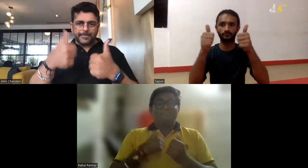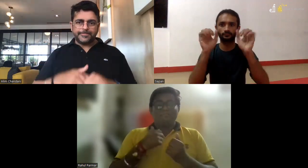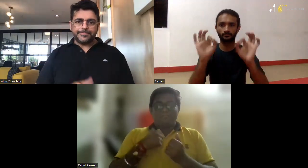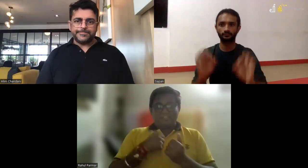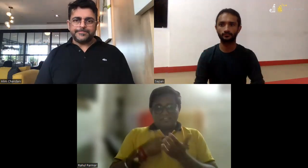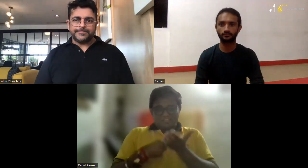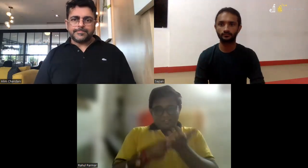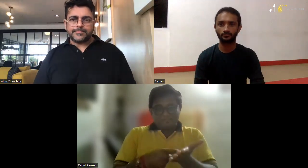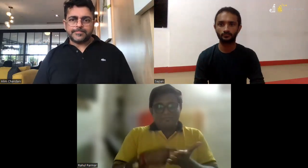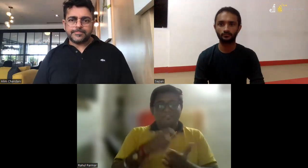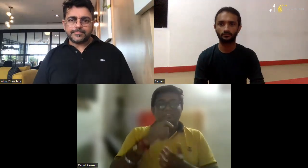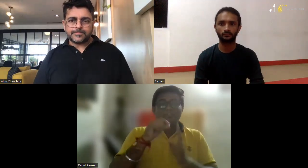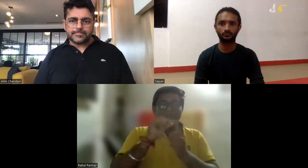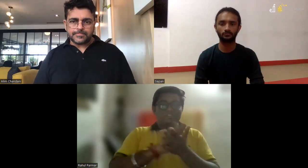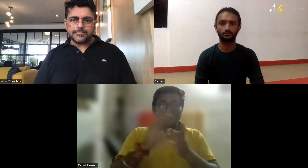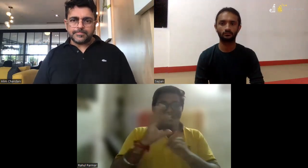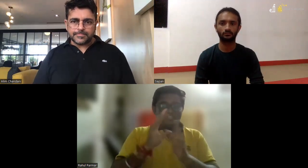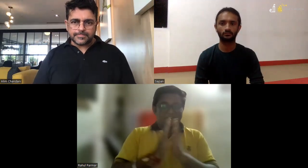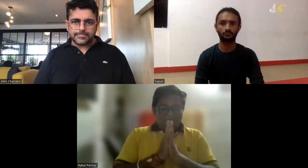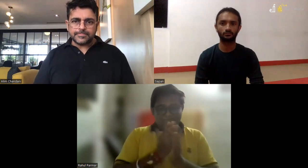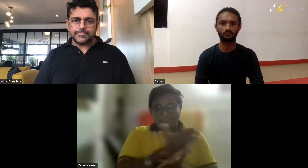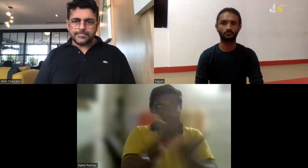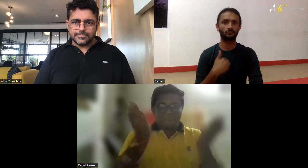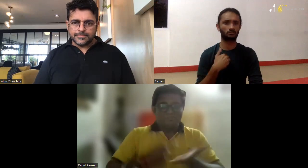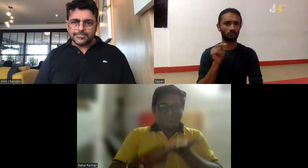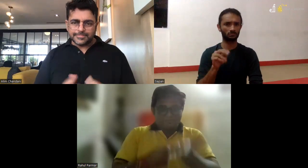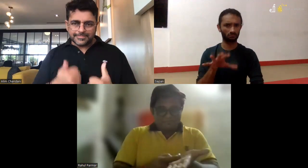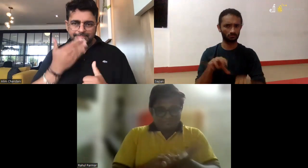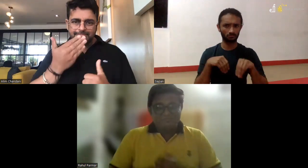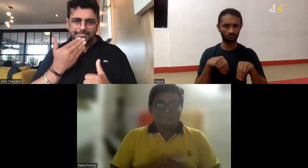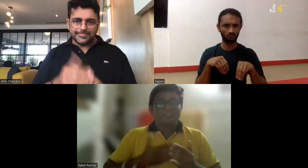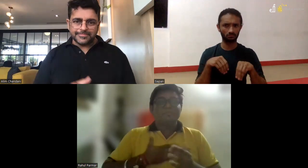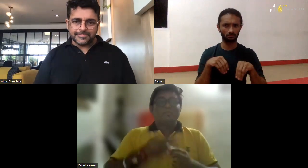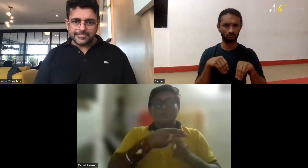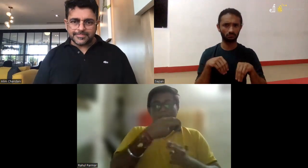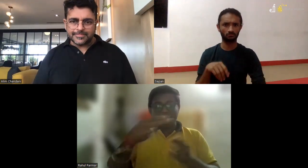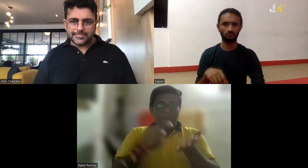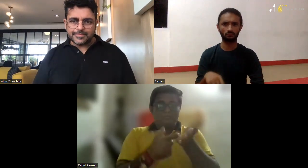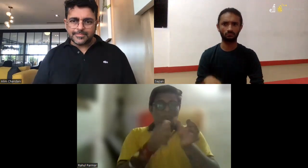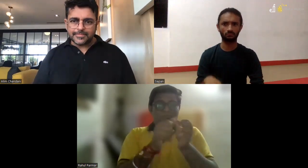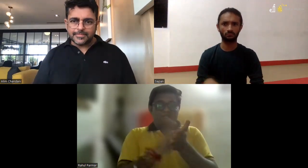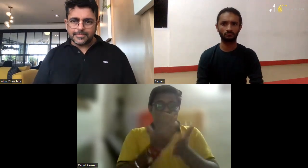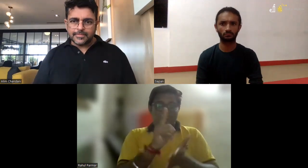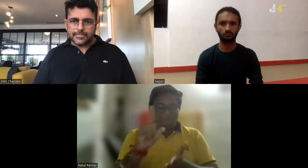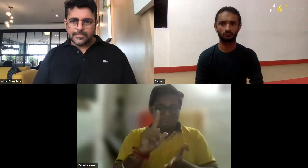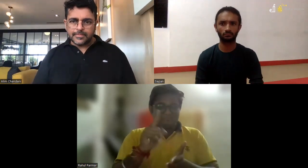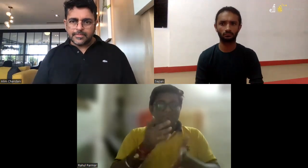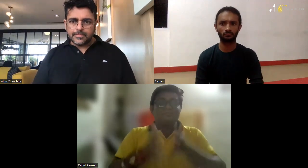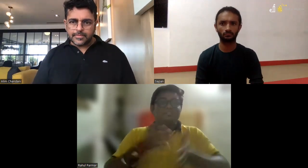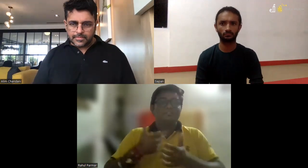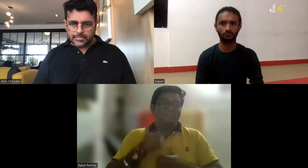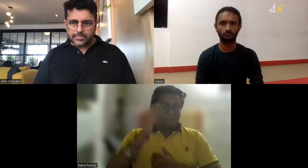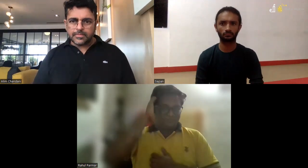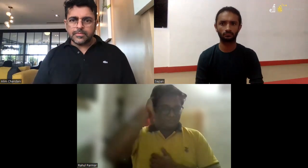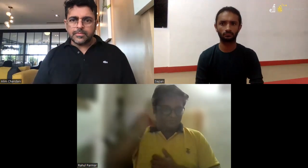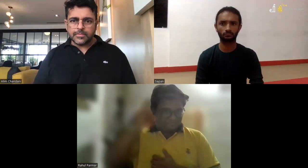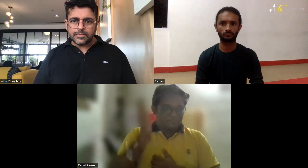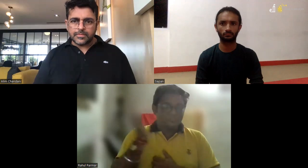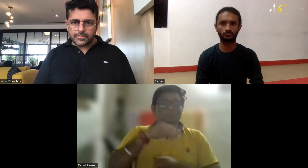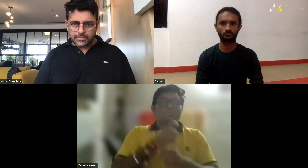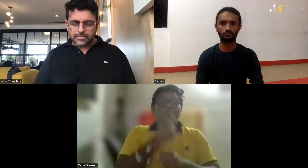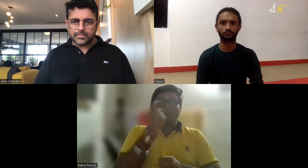I understand that, but age factor I'm asking about. What about women who are age 50, 60? They are not allowed in